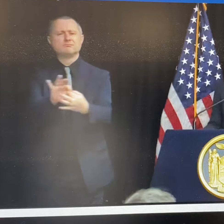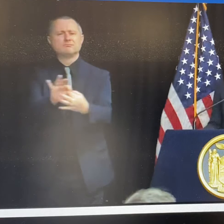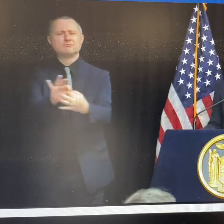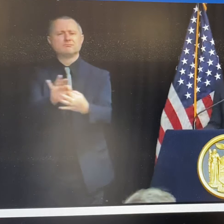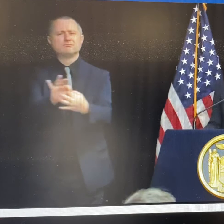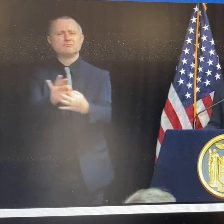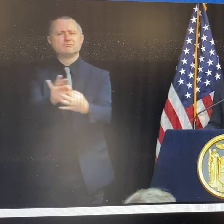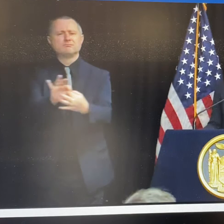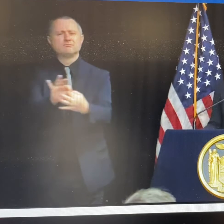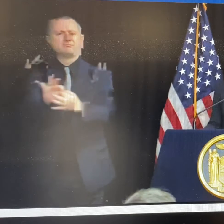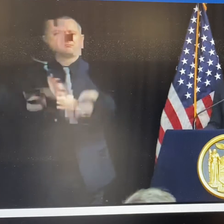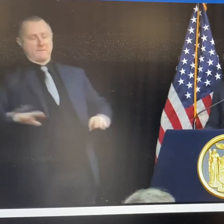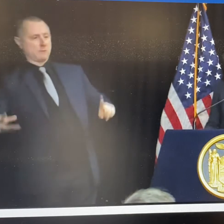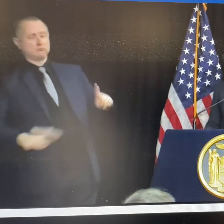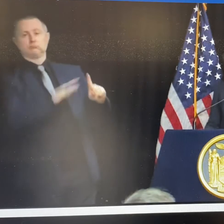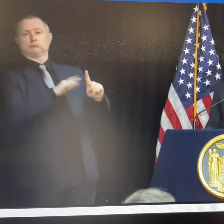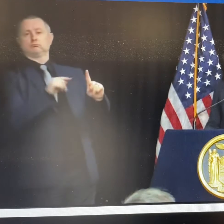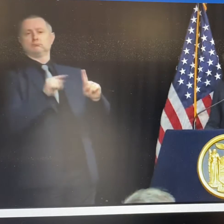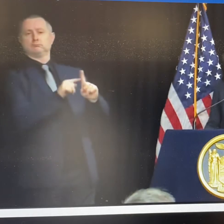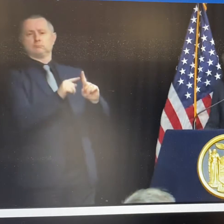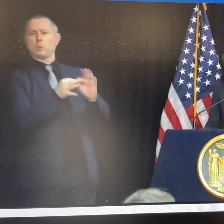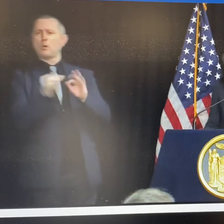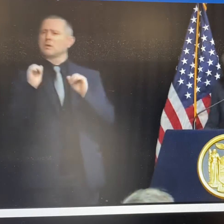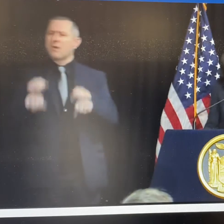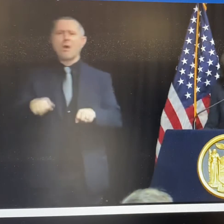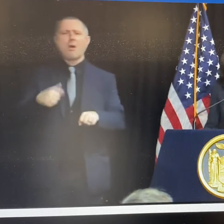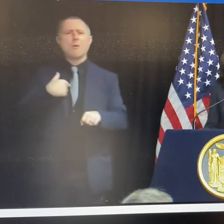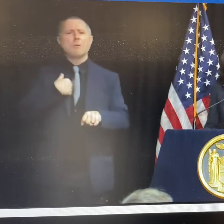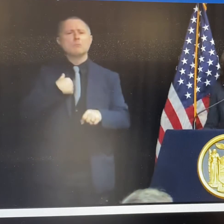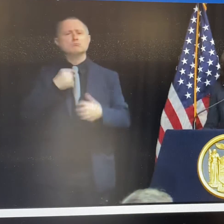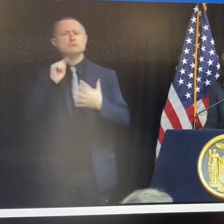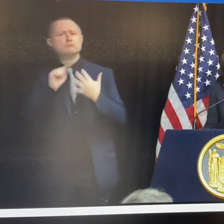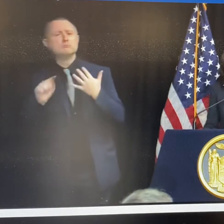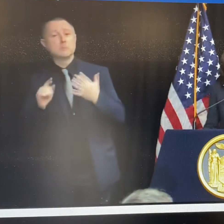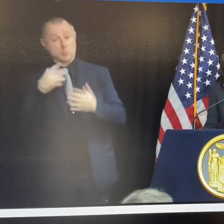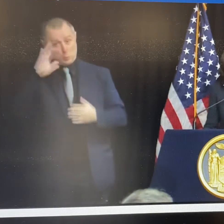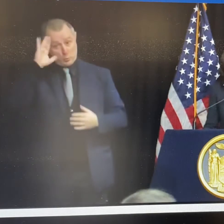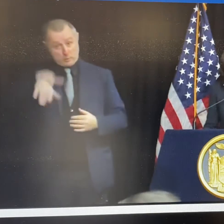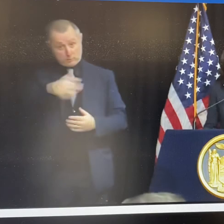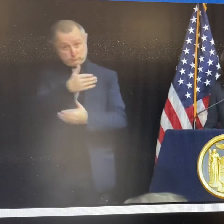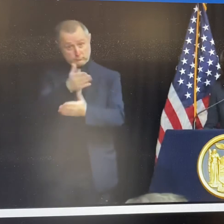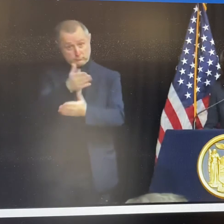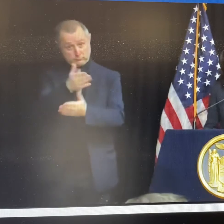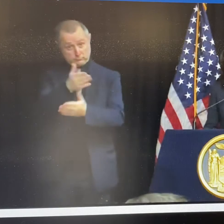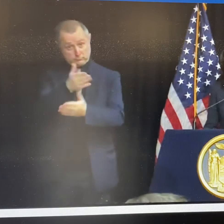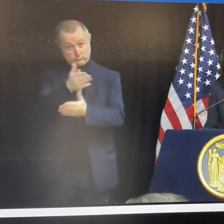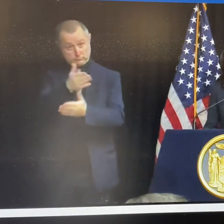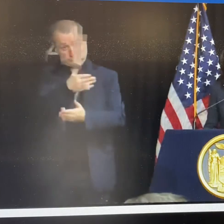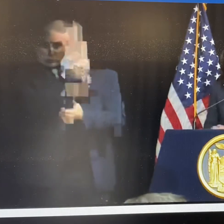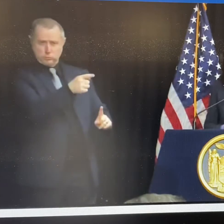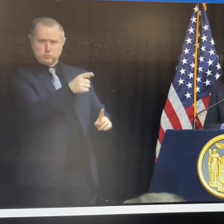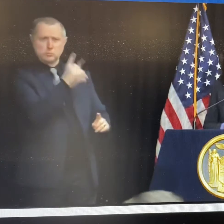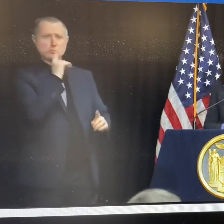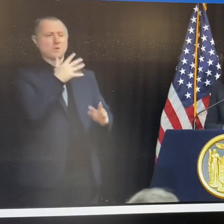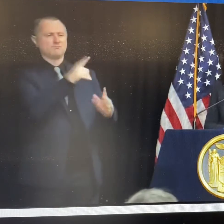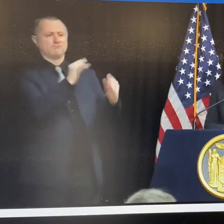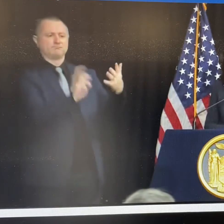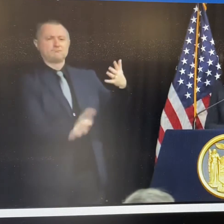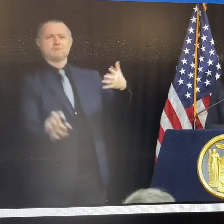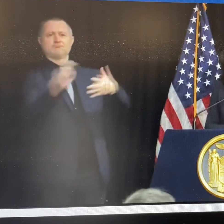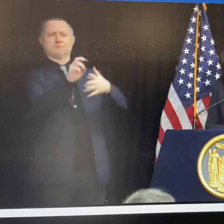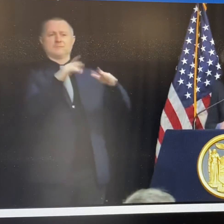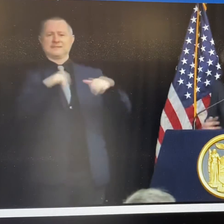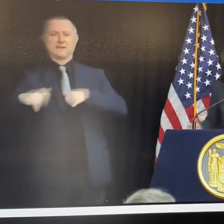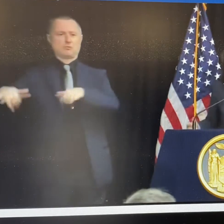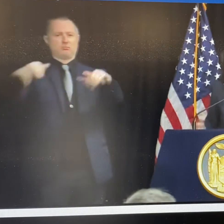speak. There's other areas we can do, as well as I've now set the bar very high for you, Kim, very high. I have no doubt that you'll meet this. But